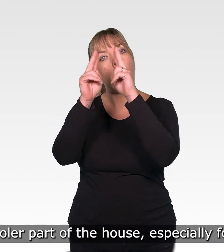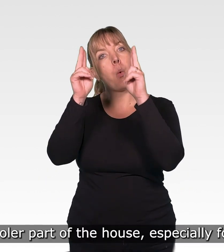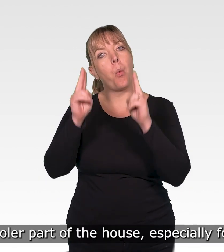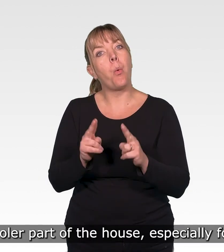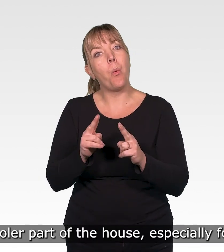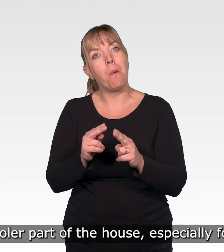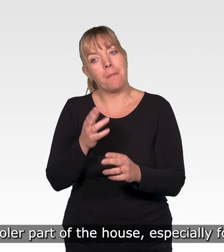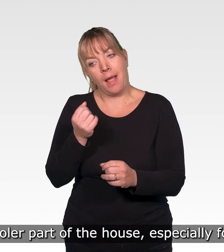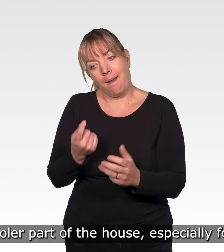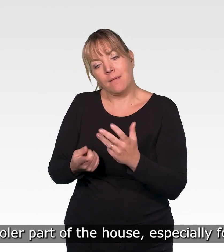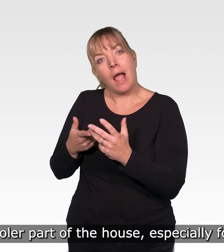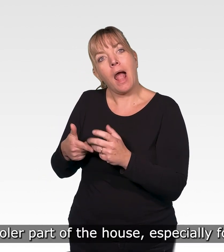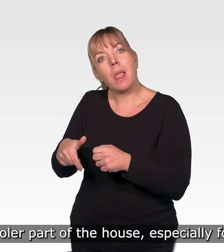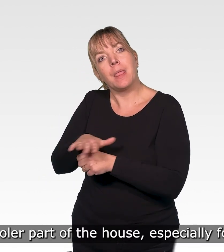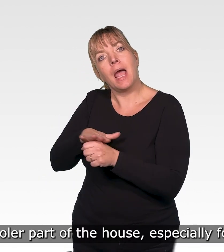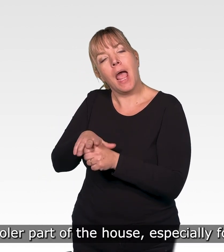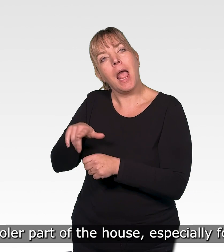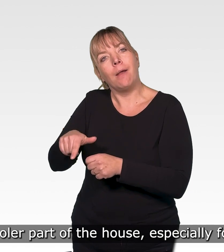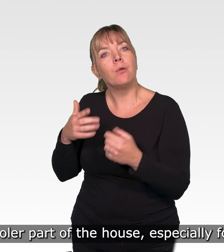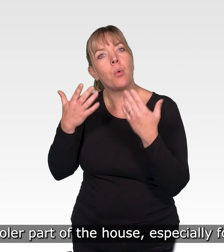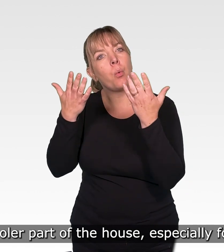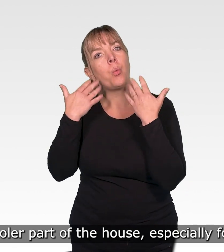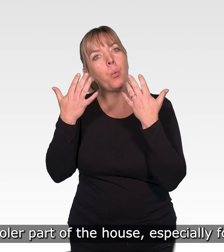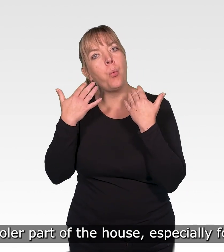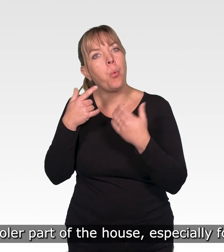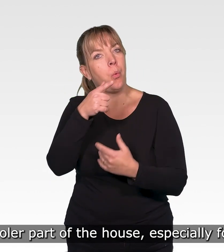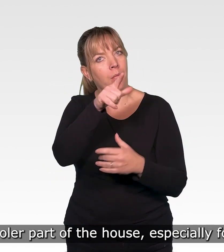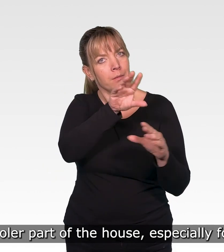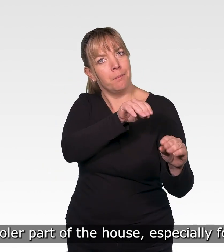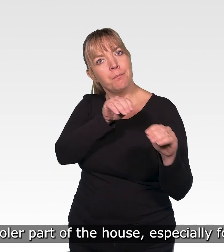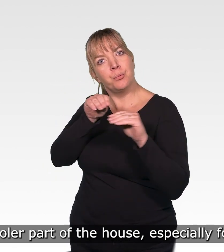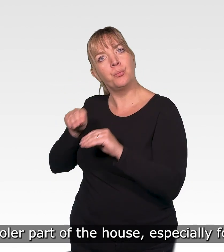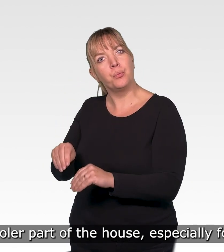Move to a cooler part of the house, especially for sleeping.